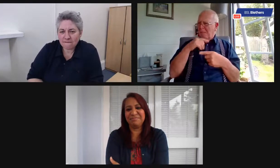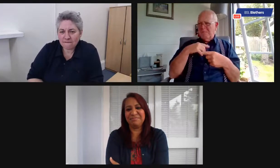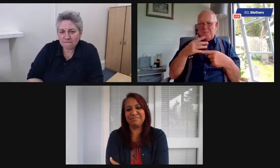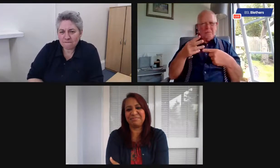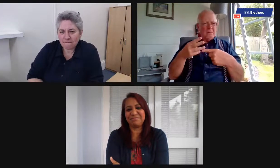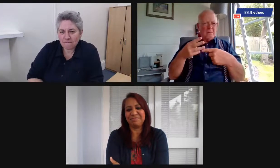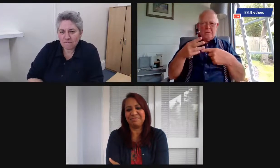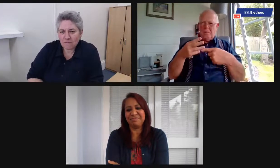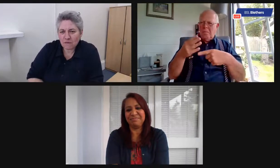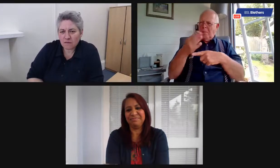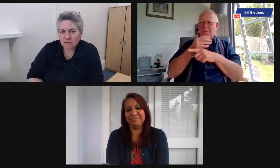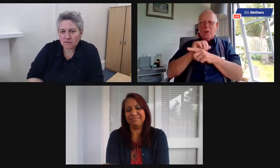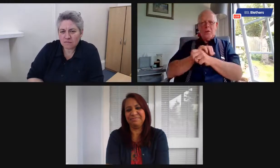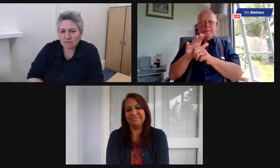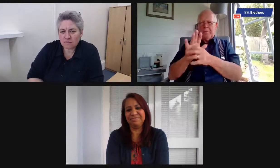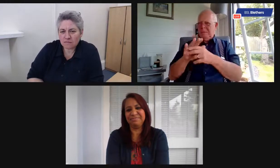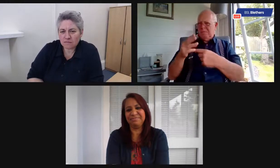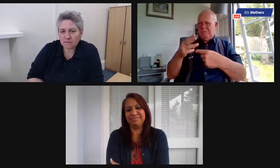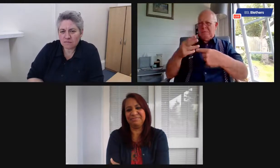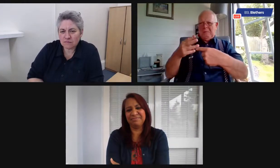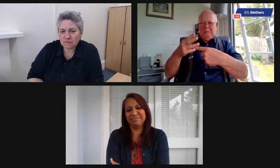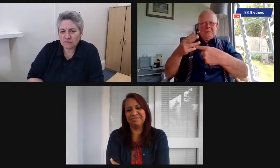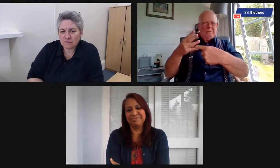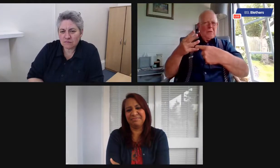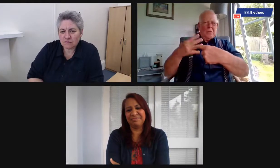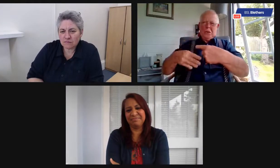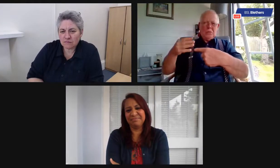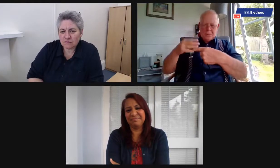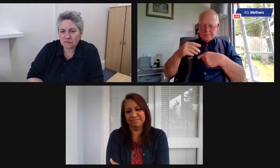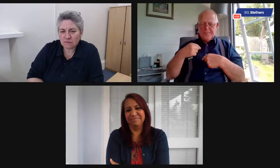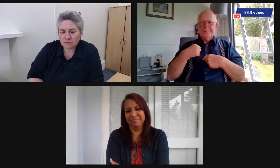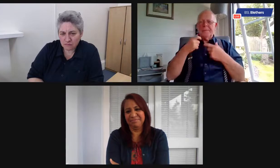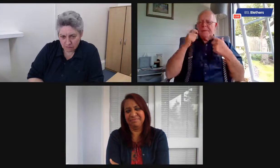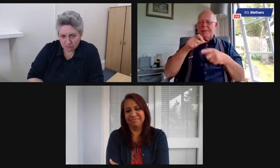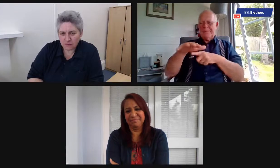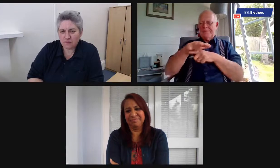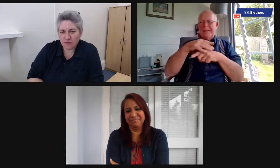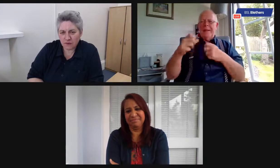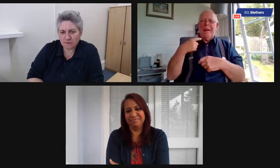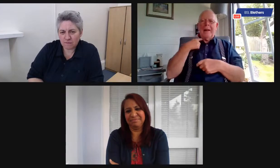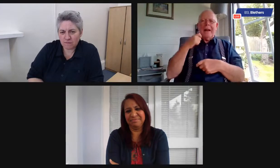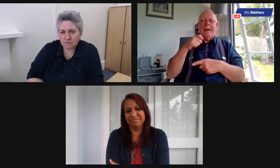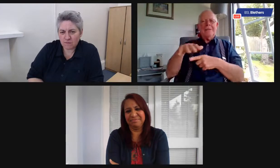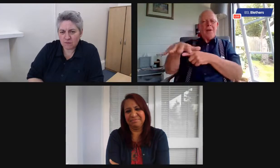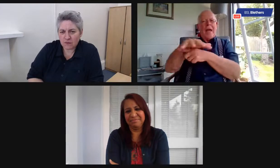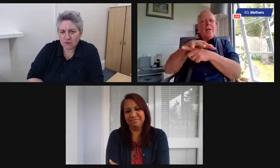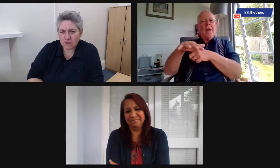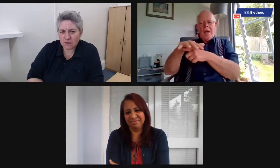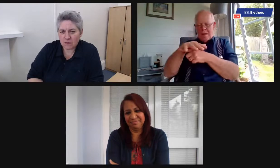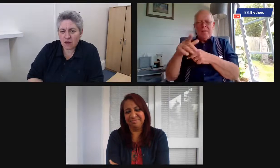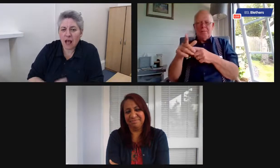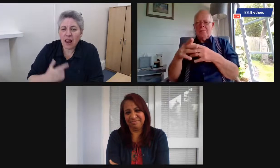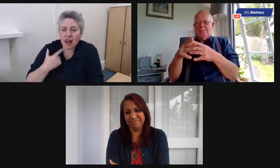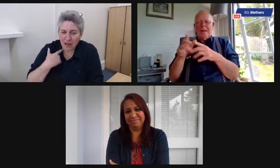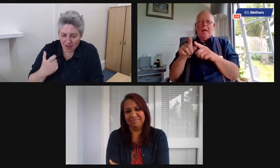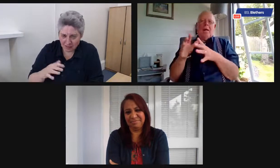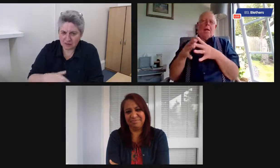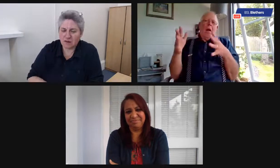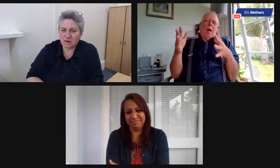I show you the images. Right. I can't this must be before COVID. So we're looking 3, 4 years ago. I was staying in